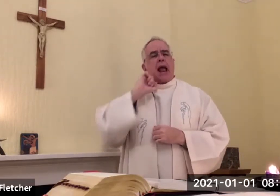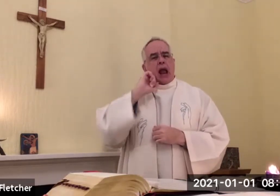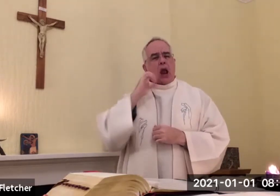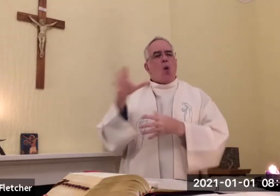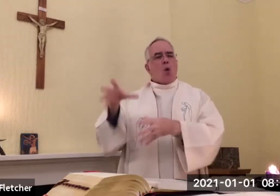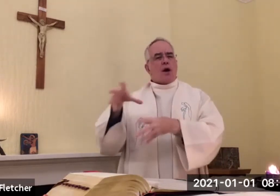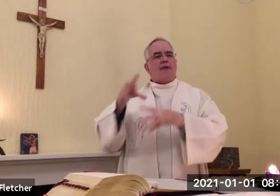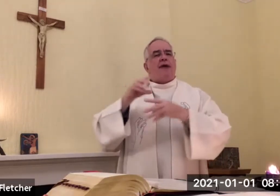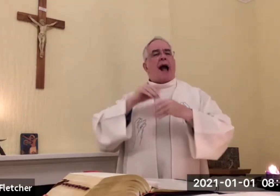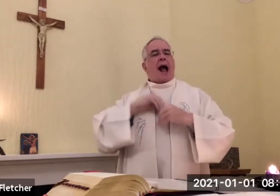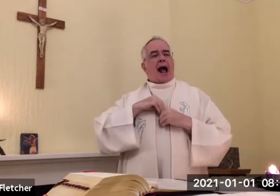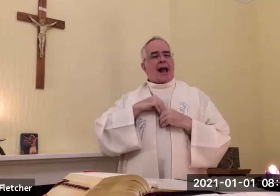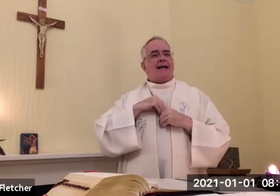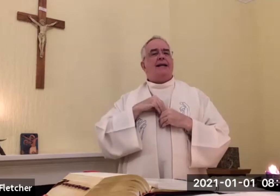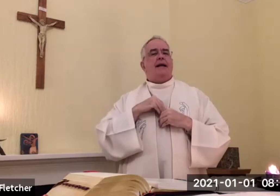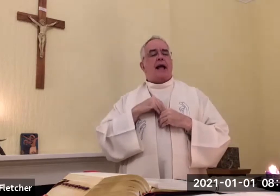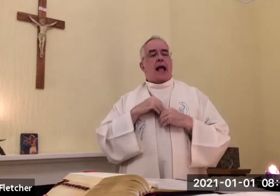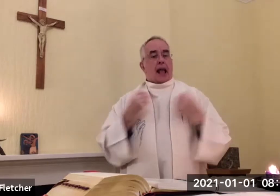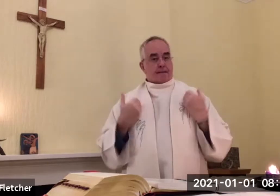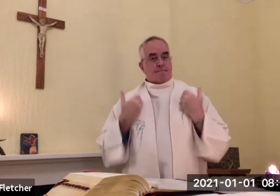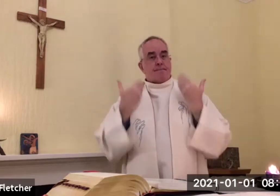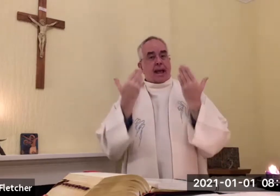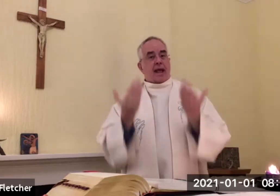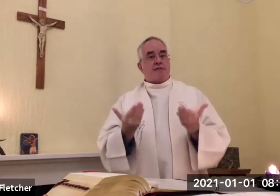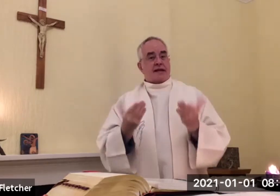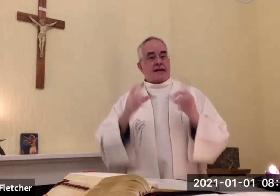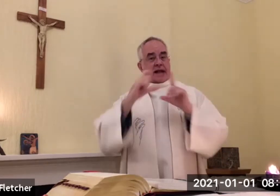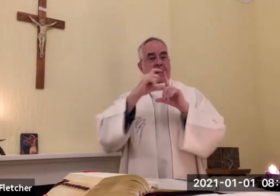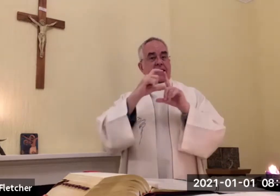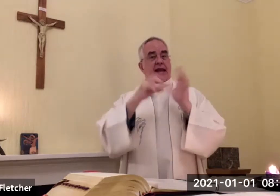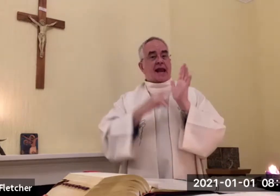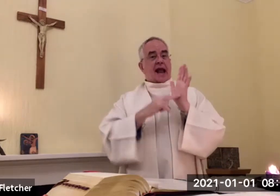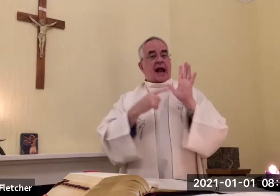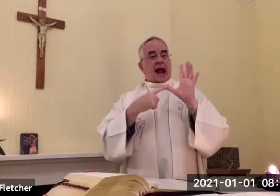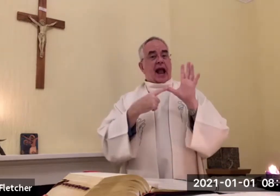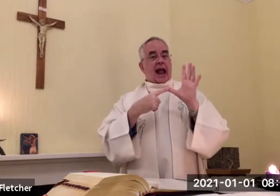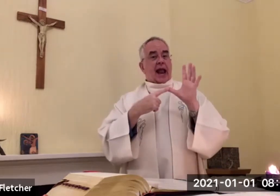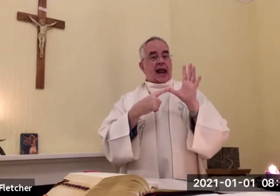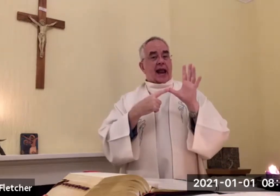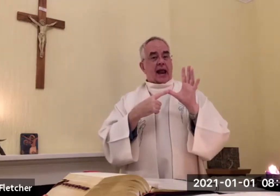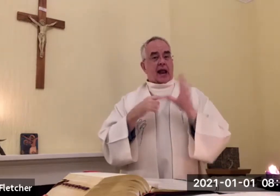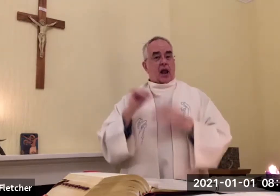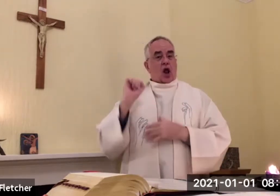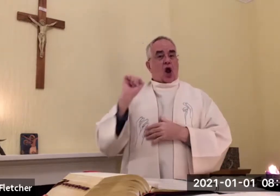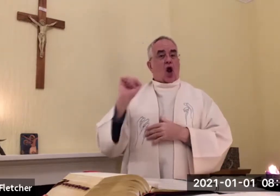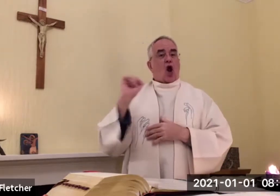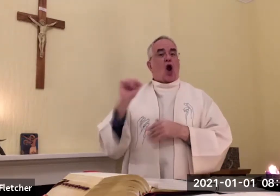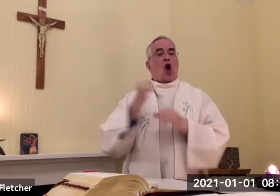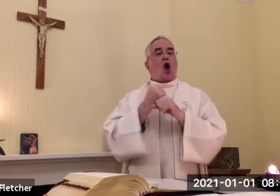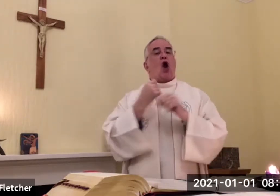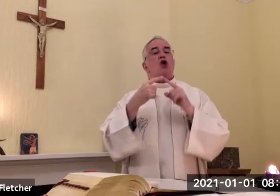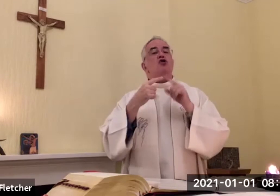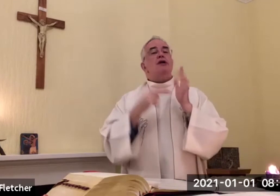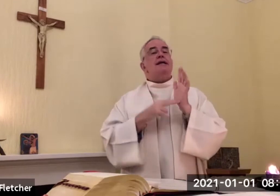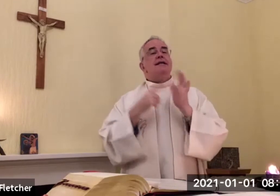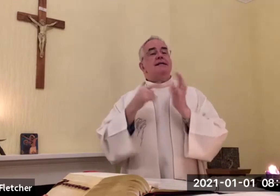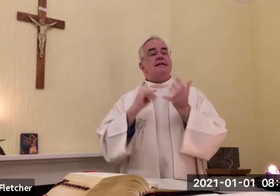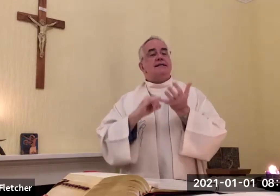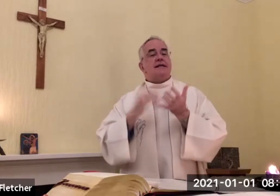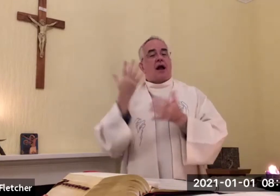Who would have had Mary's DNA, her gene